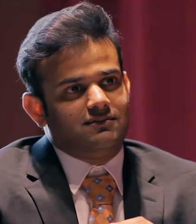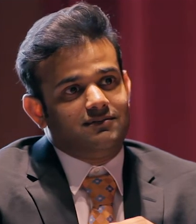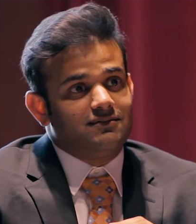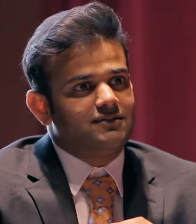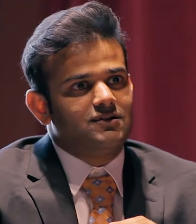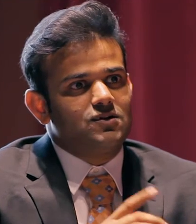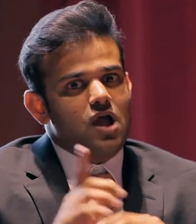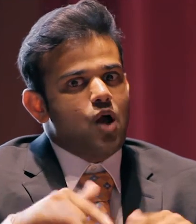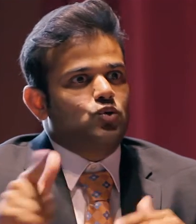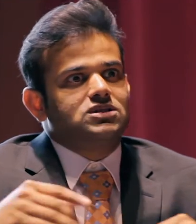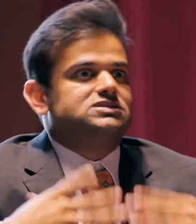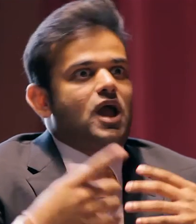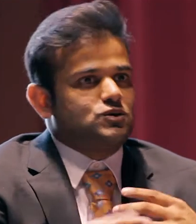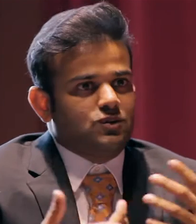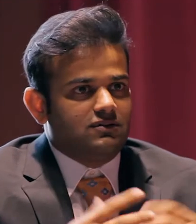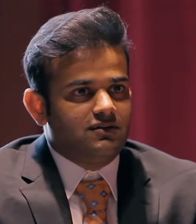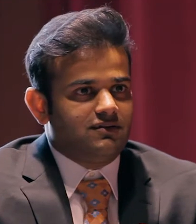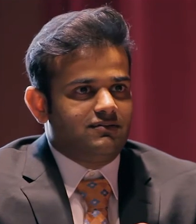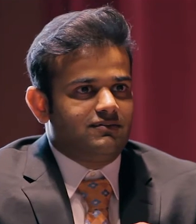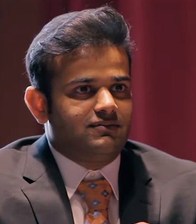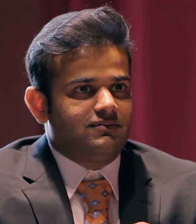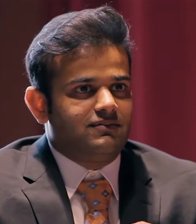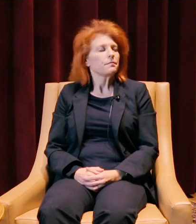people that really inspired you the most?